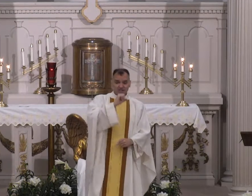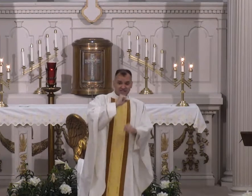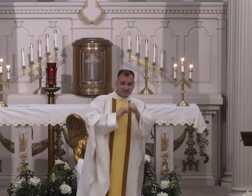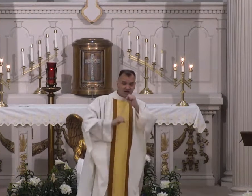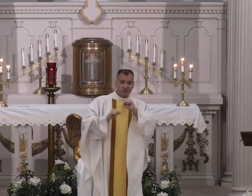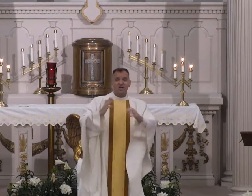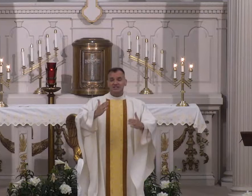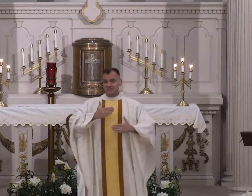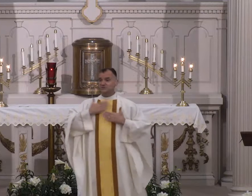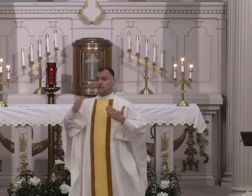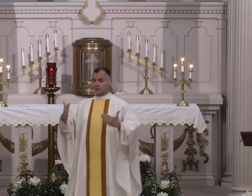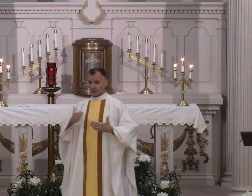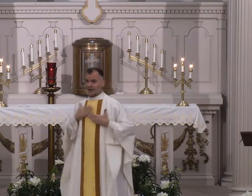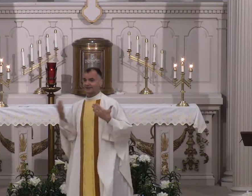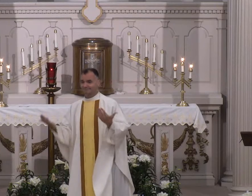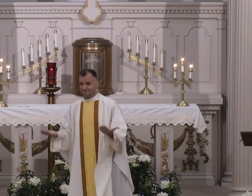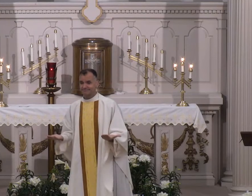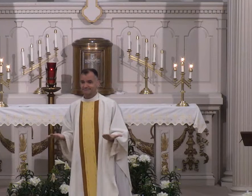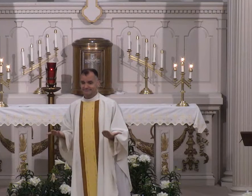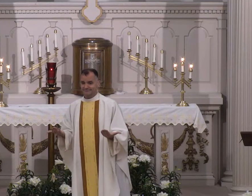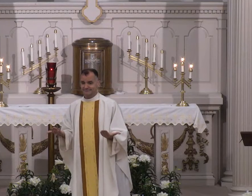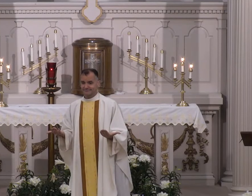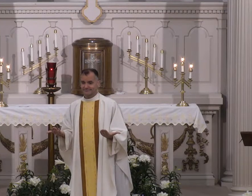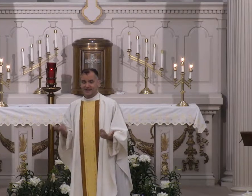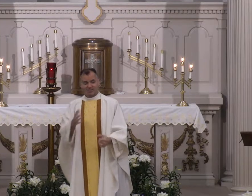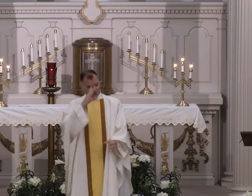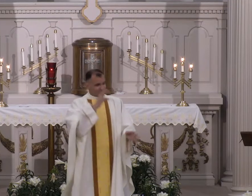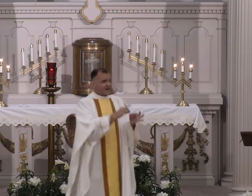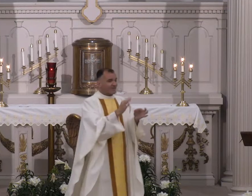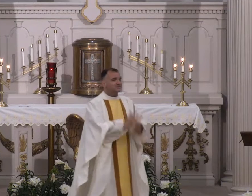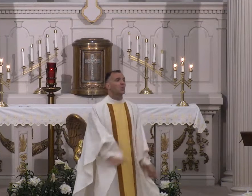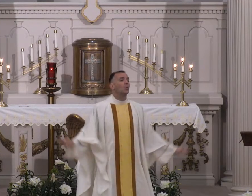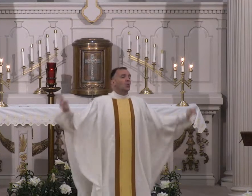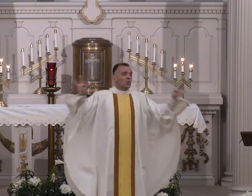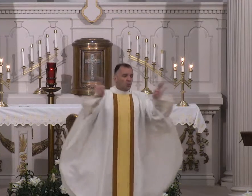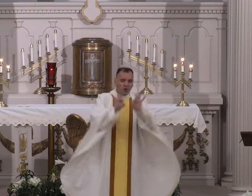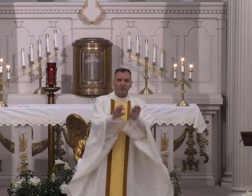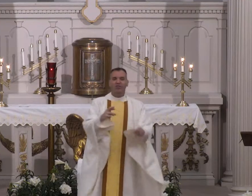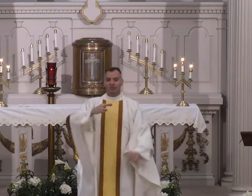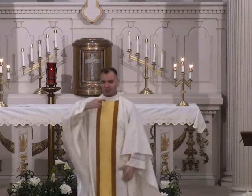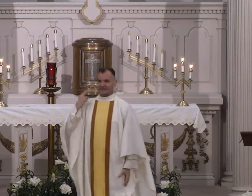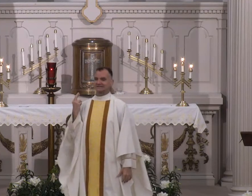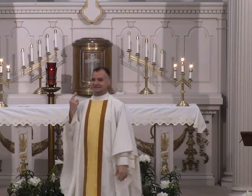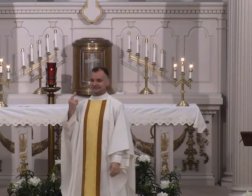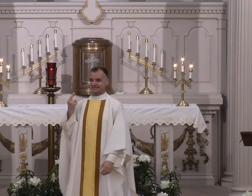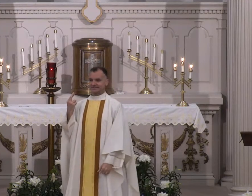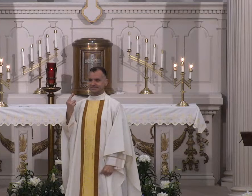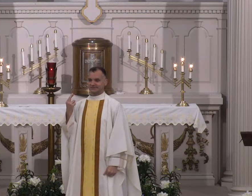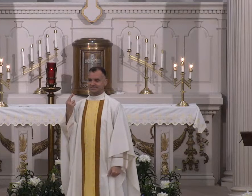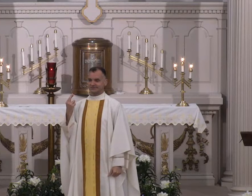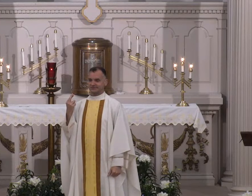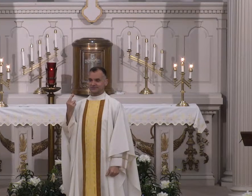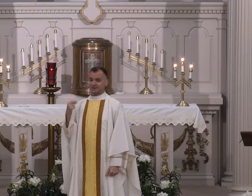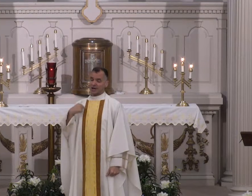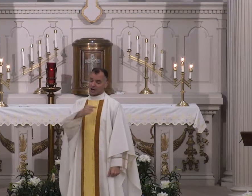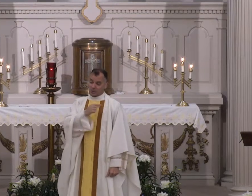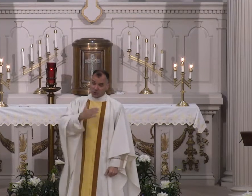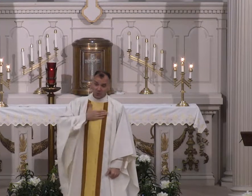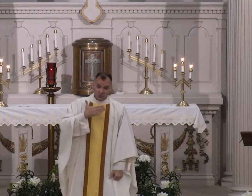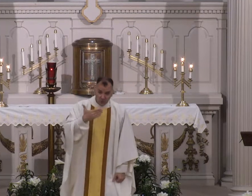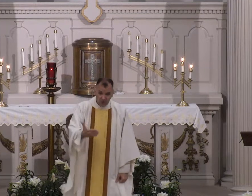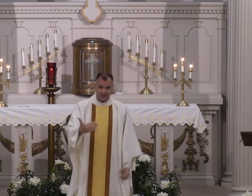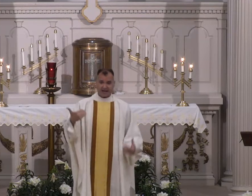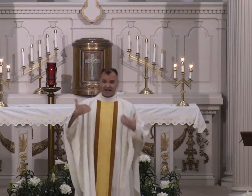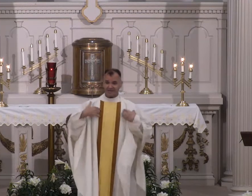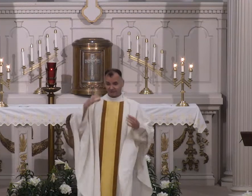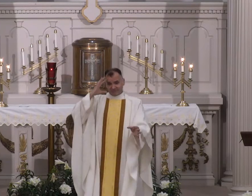Even because of them being persecuted, there was joy. They knew their faith